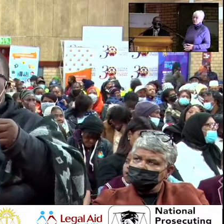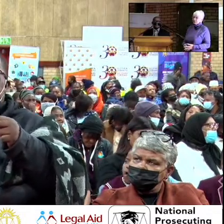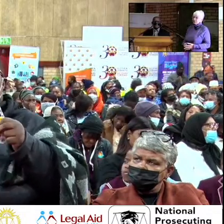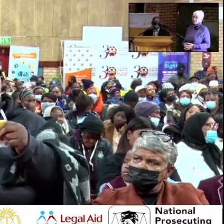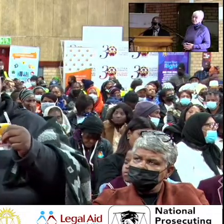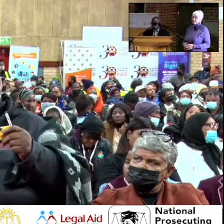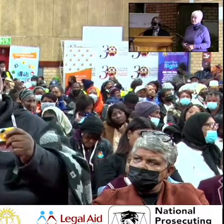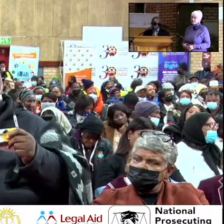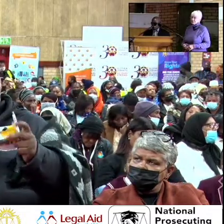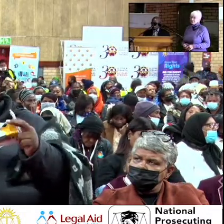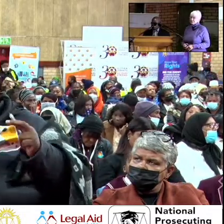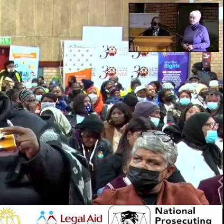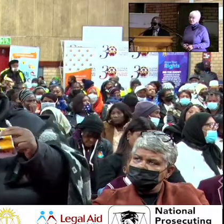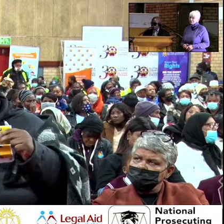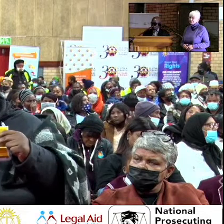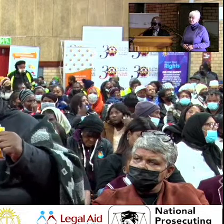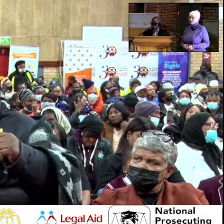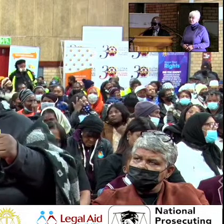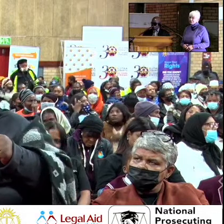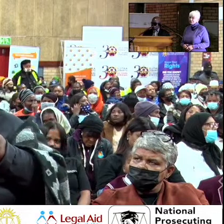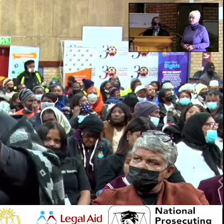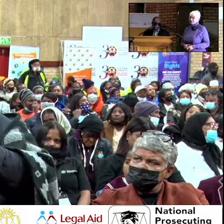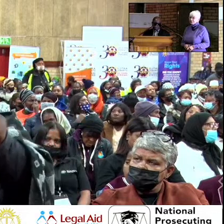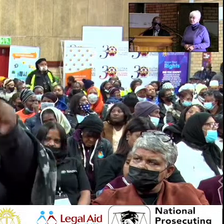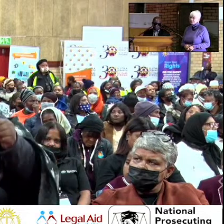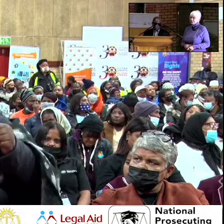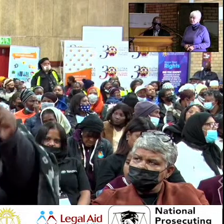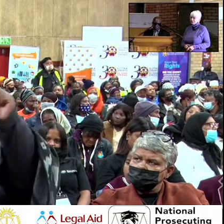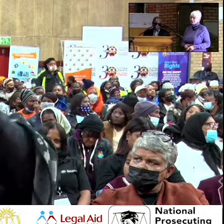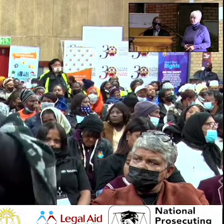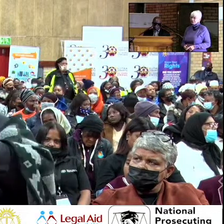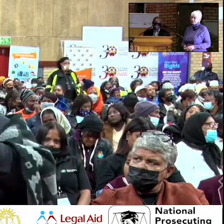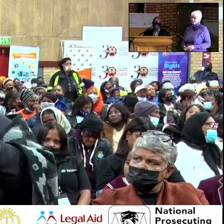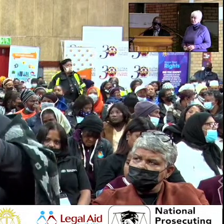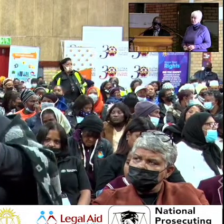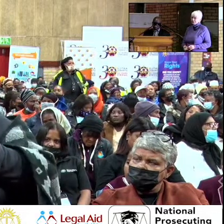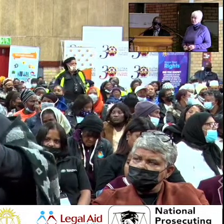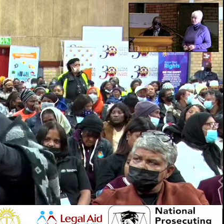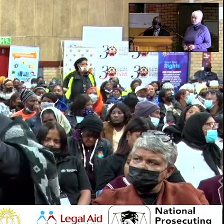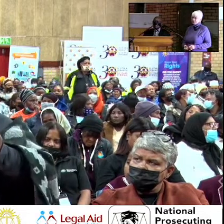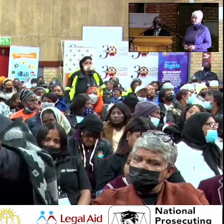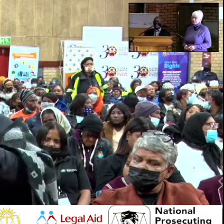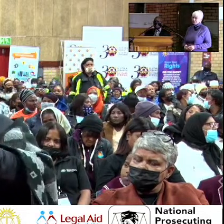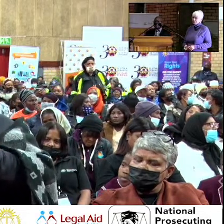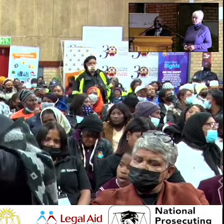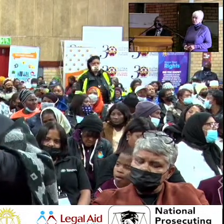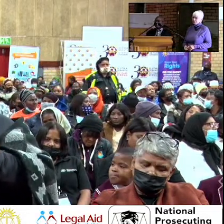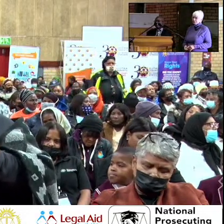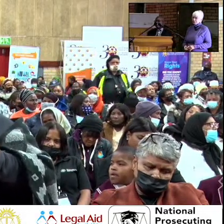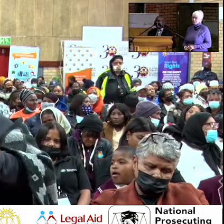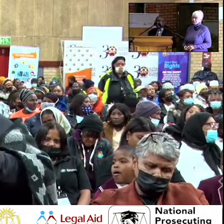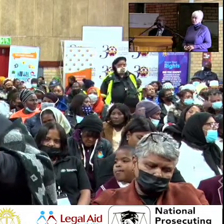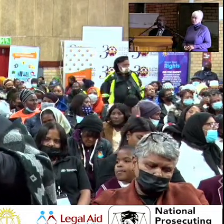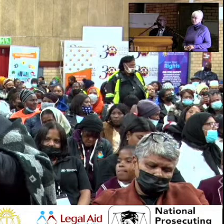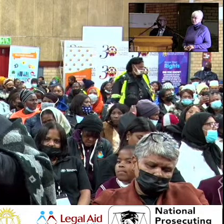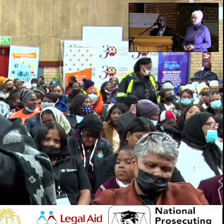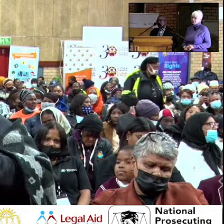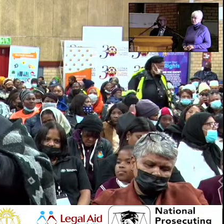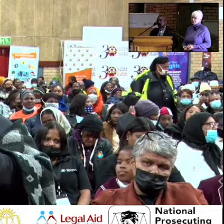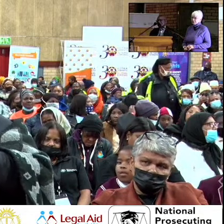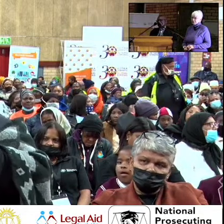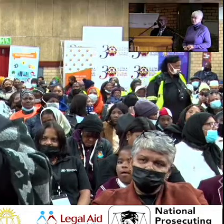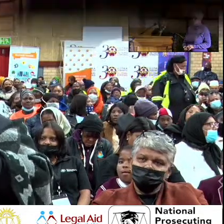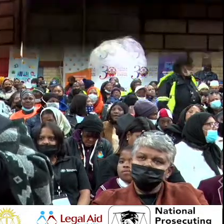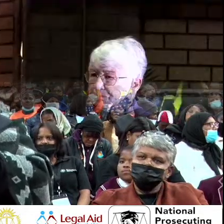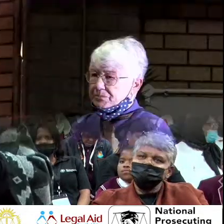years until Messiah comes to bring truth on the table. And lastly, Chair.